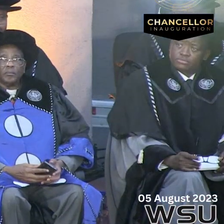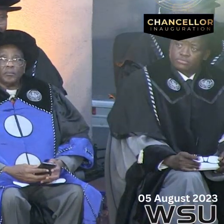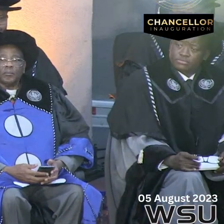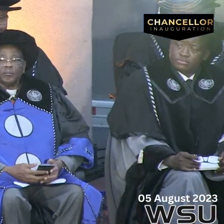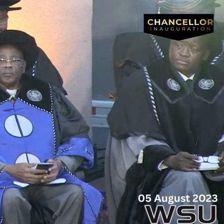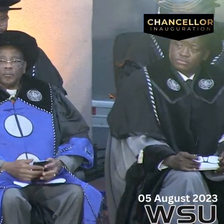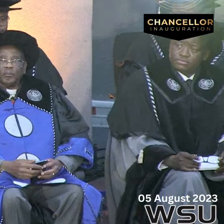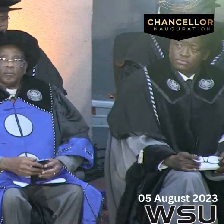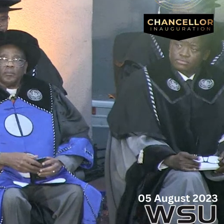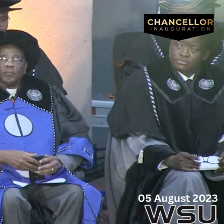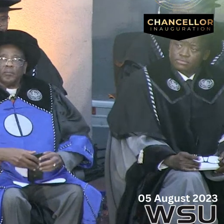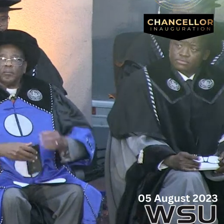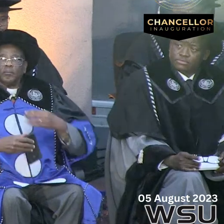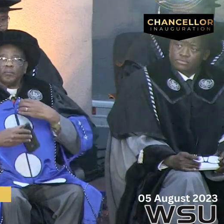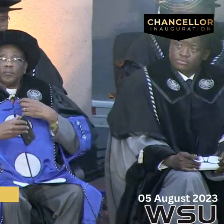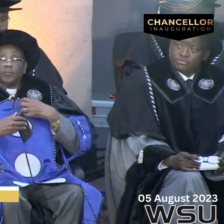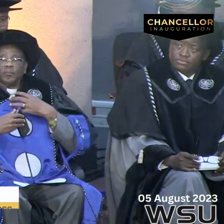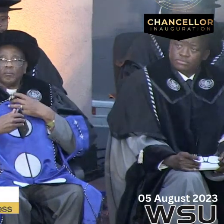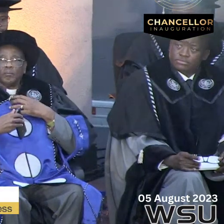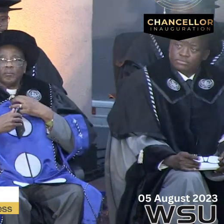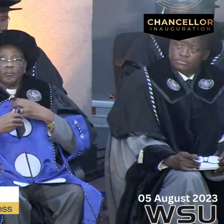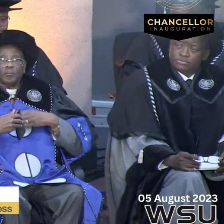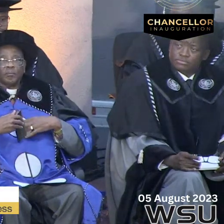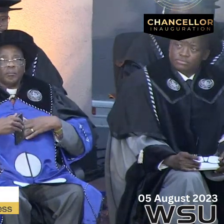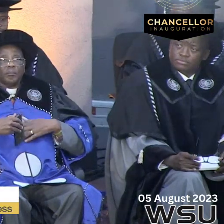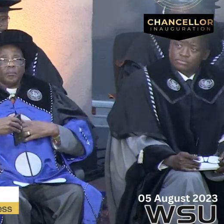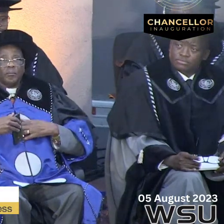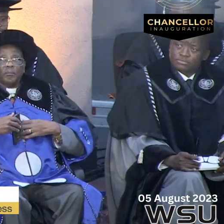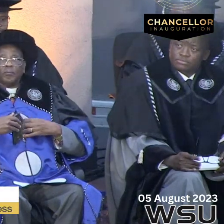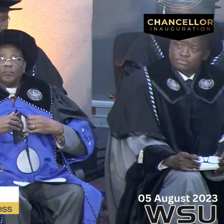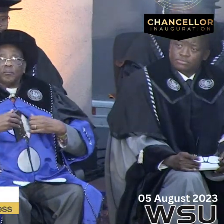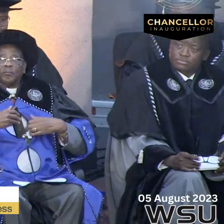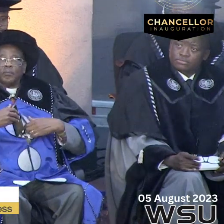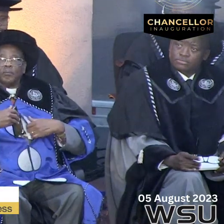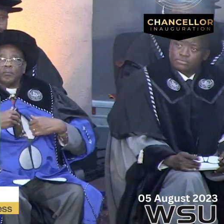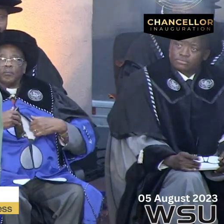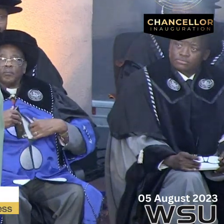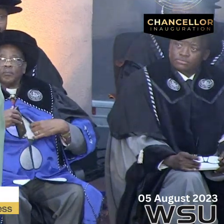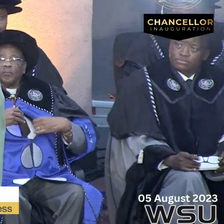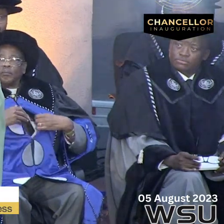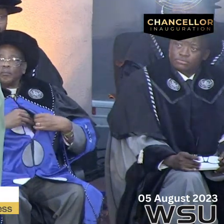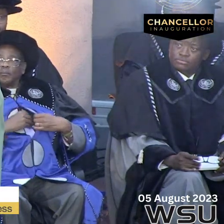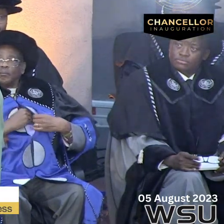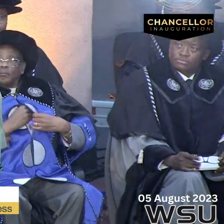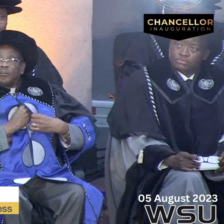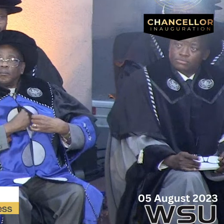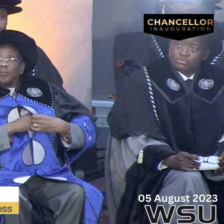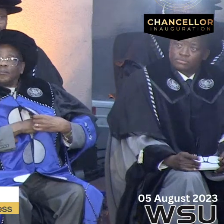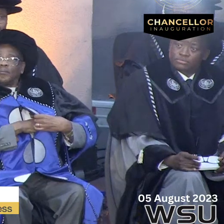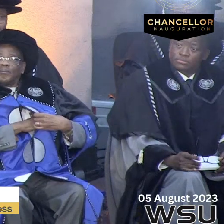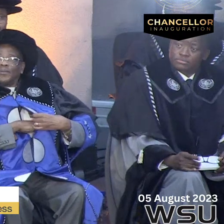umfundisi ke uthe xa egqiba wakhupha ioyile, I'm sure beningamboni nina ebejonge